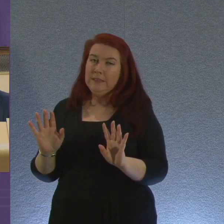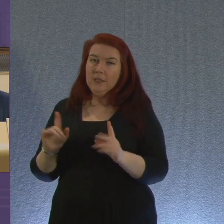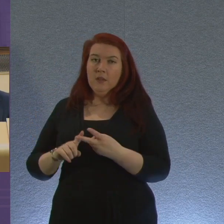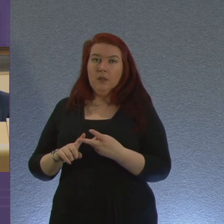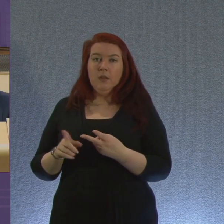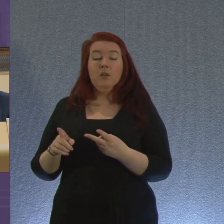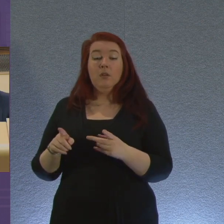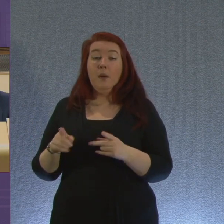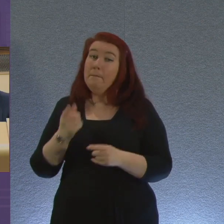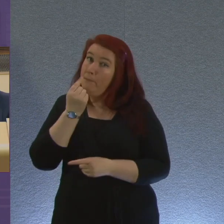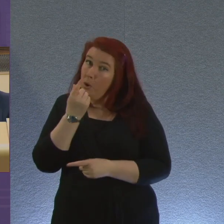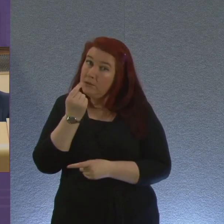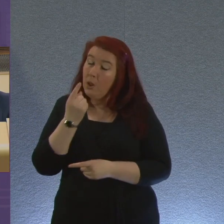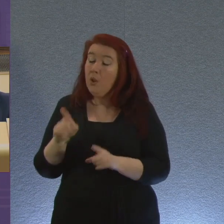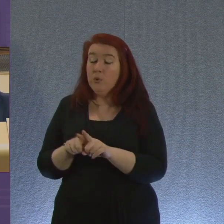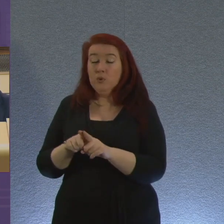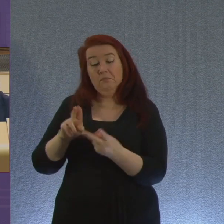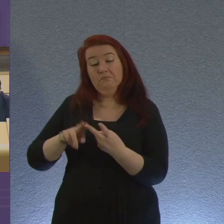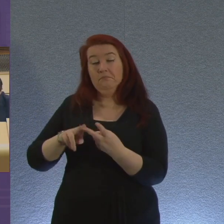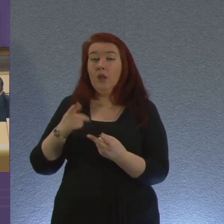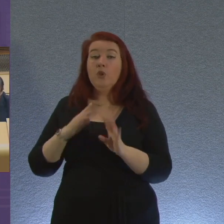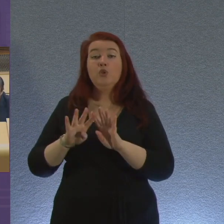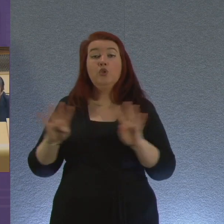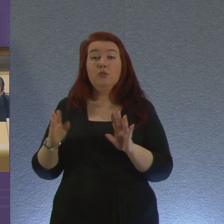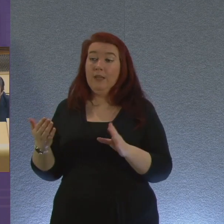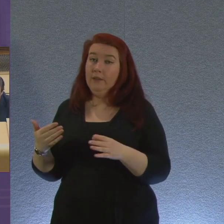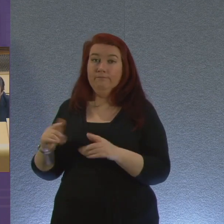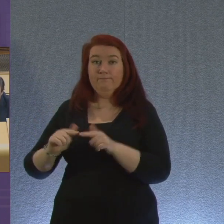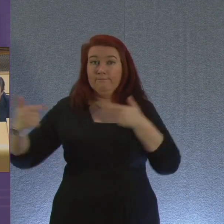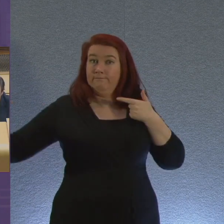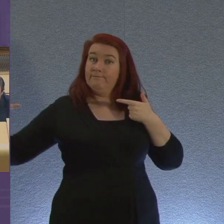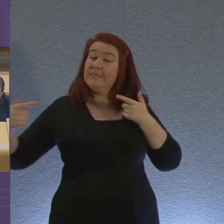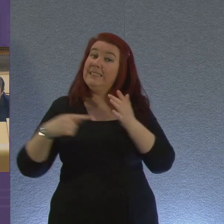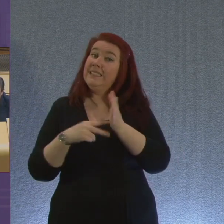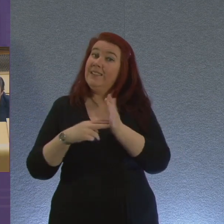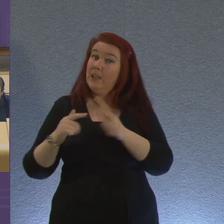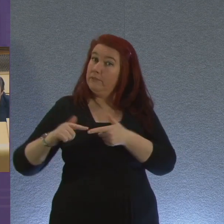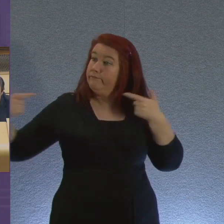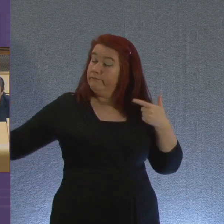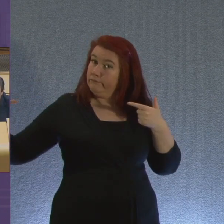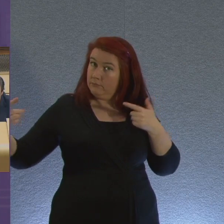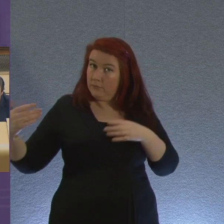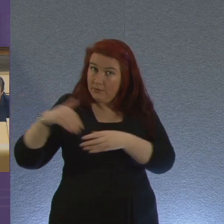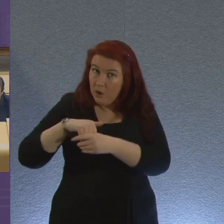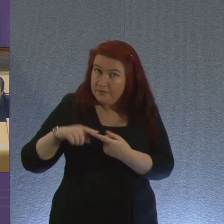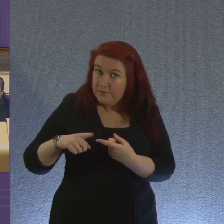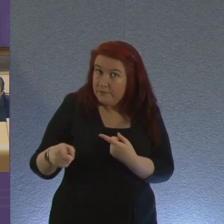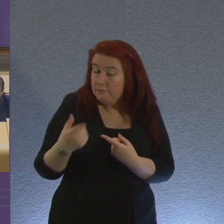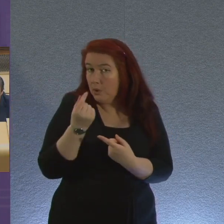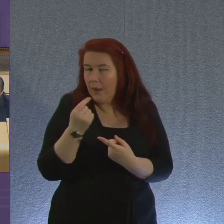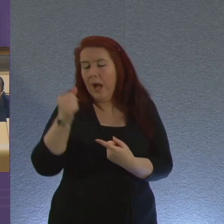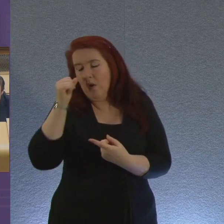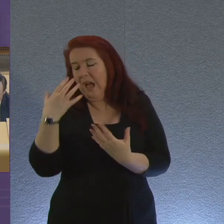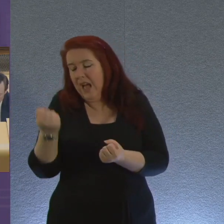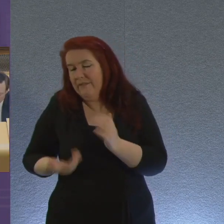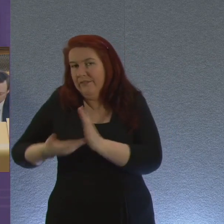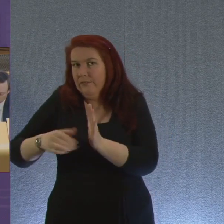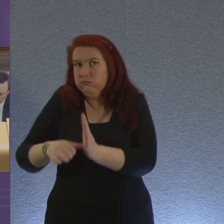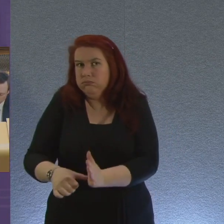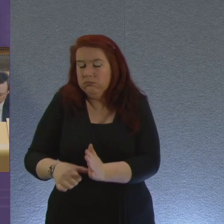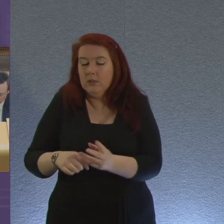having juries by remote TV link, or there are practical difficulties with this. We could look holding cases